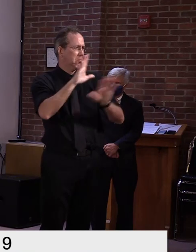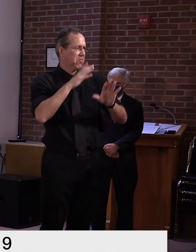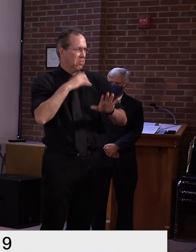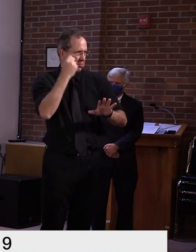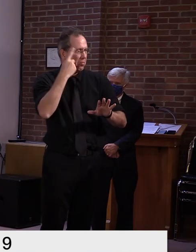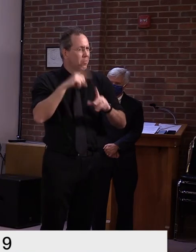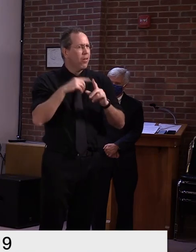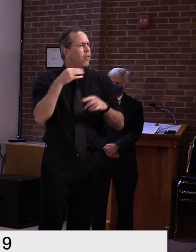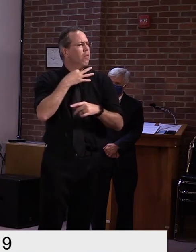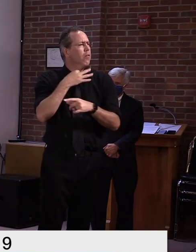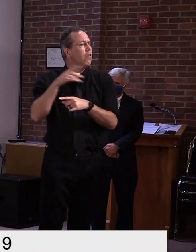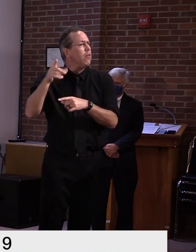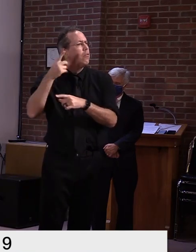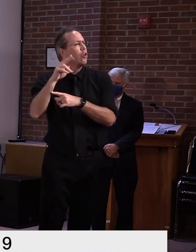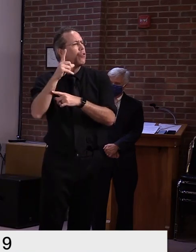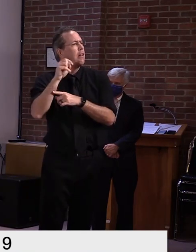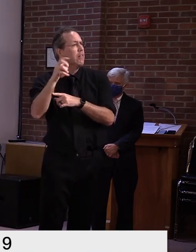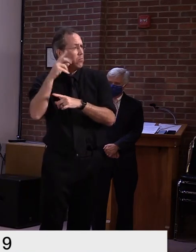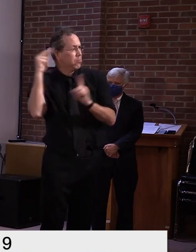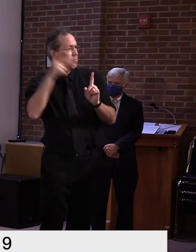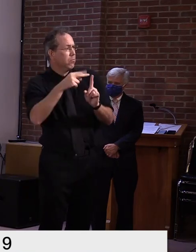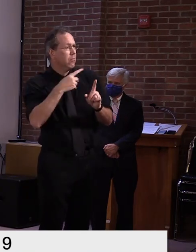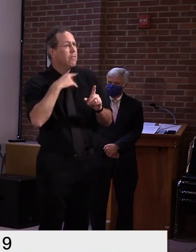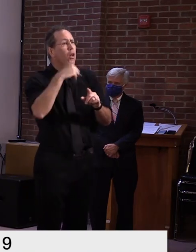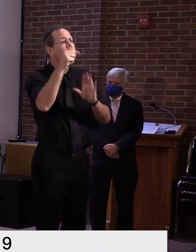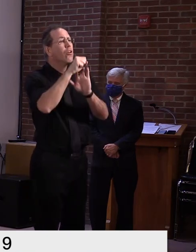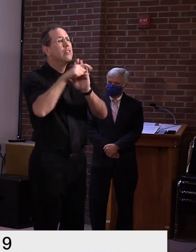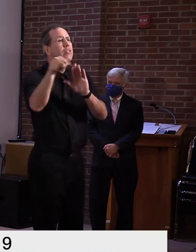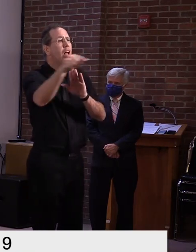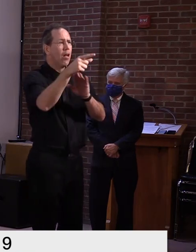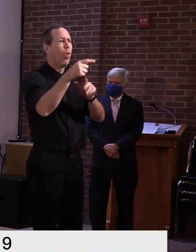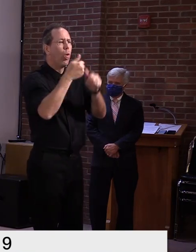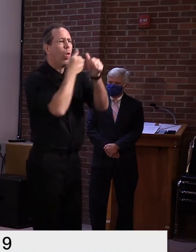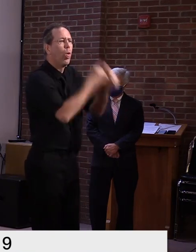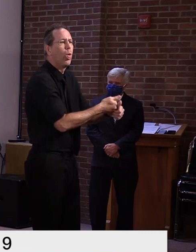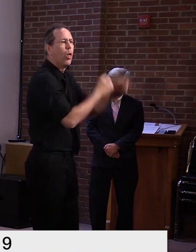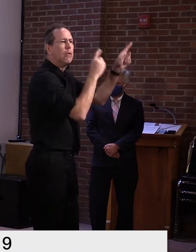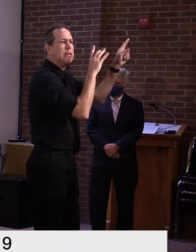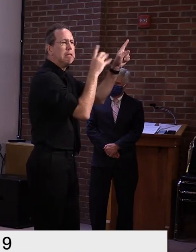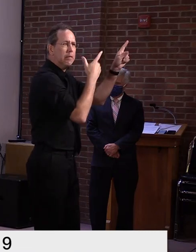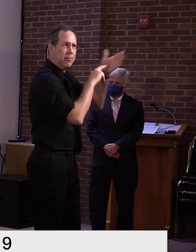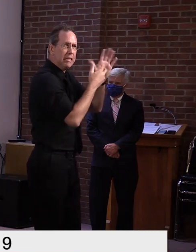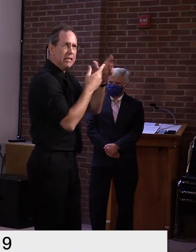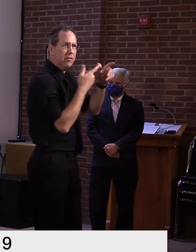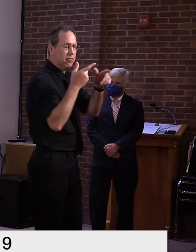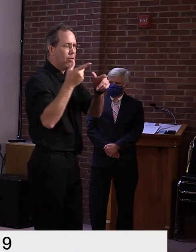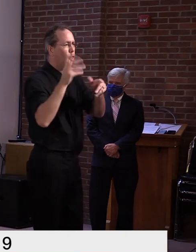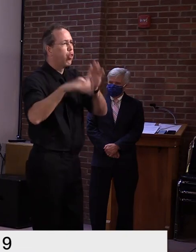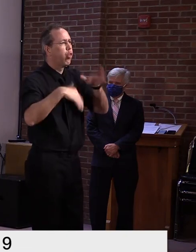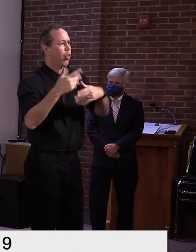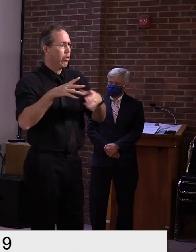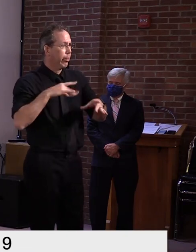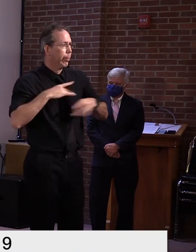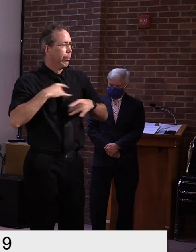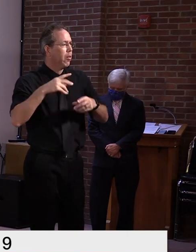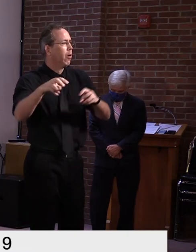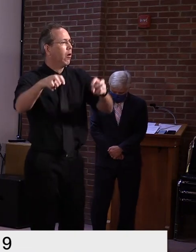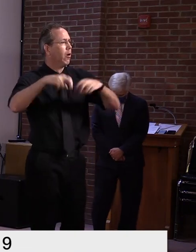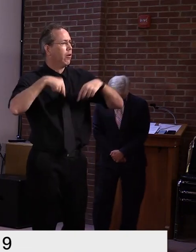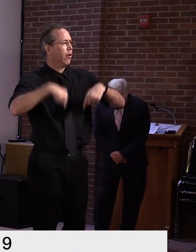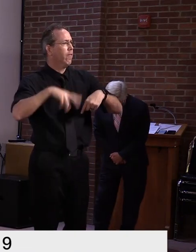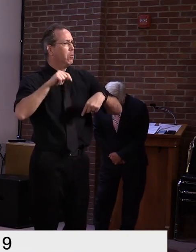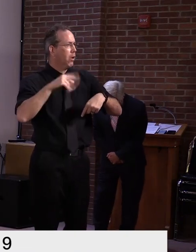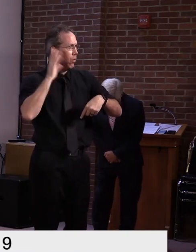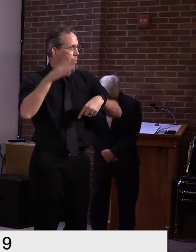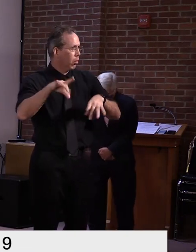So those are my two questions. Yeah, Wilson, I'd like to start by answering part of the first one, and Dr. Levine can add to it. Okay. But, you know, as you recall, when we started,